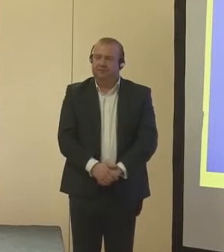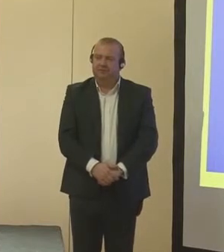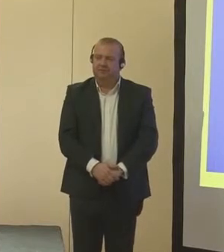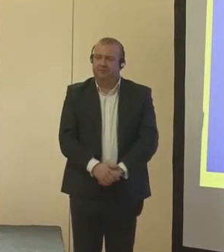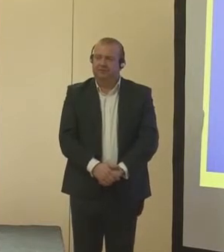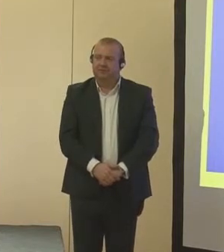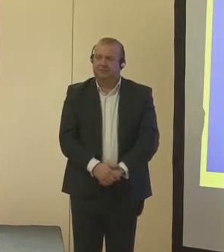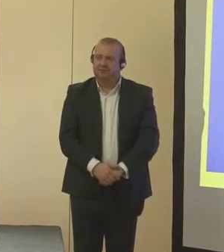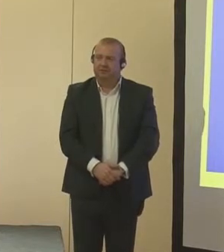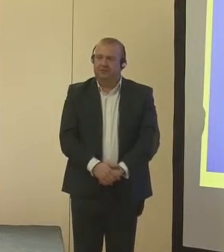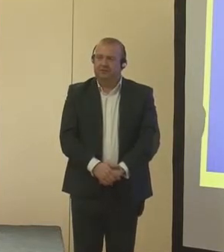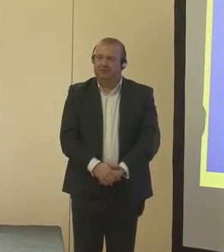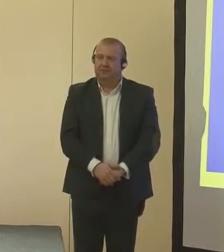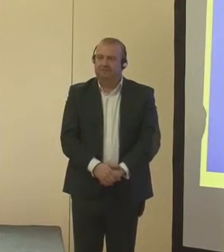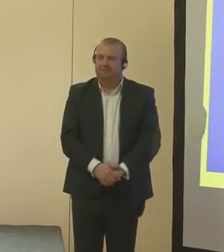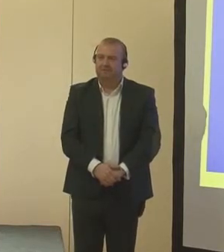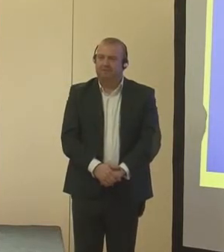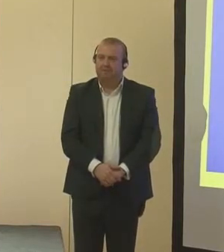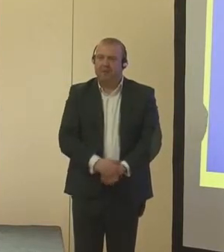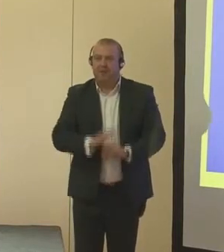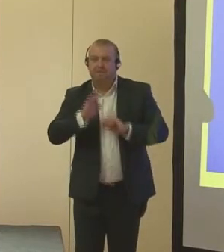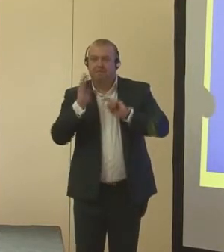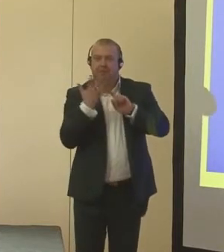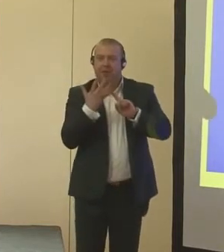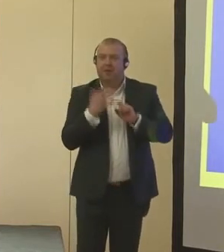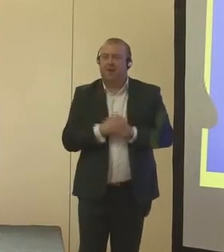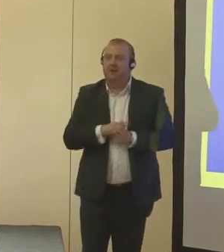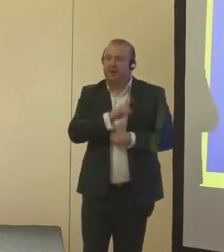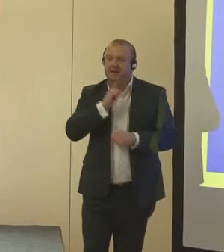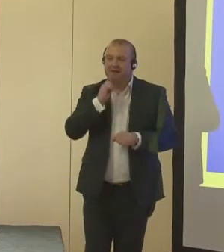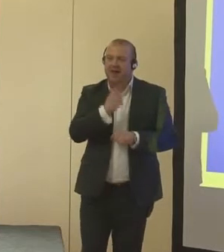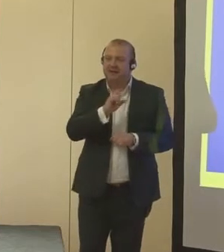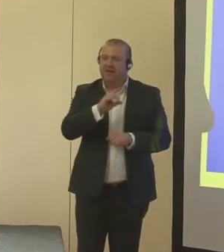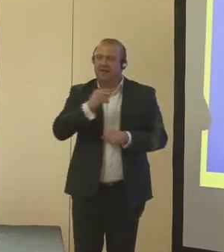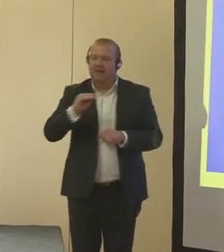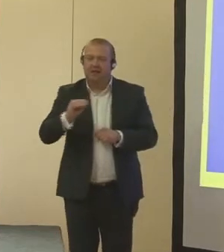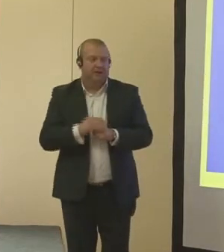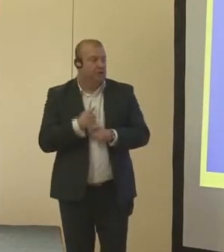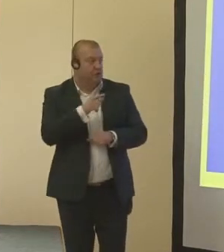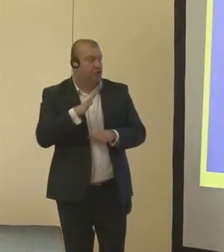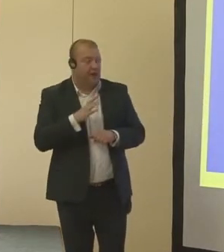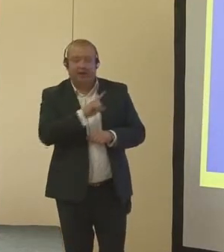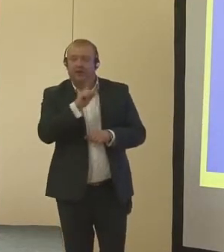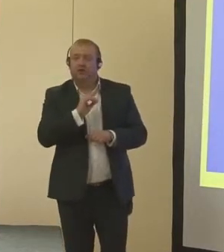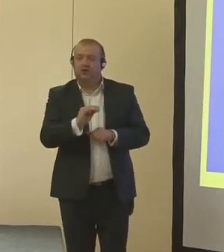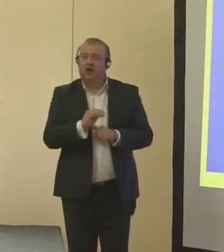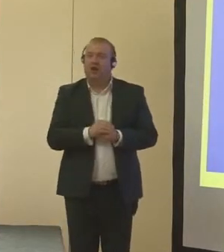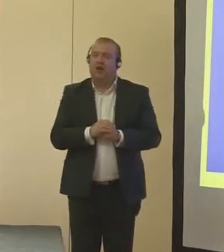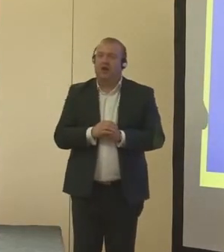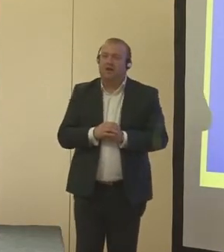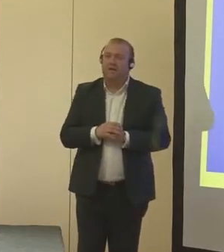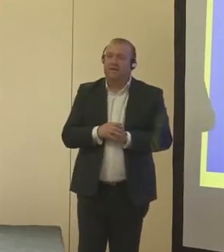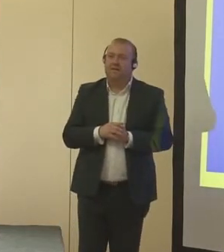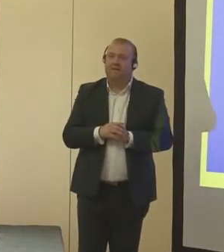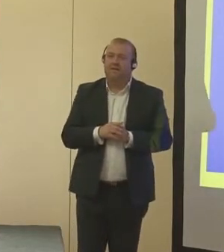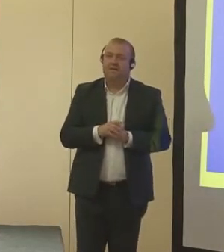The fifth recommendation was that accessibility should be a guiding principle for procurement. So meaning whenever